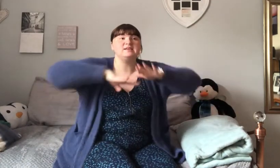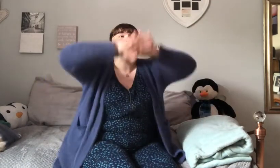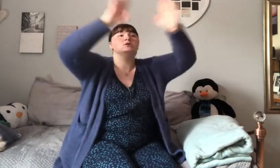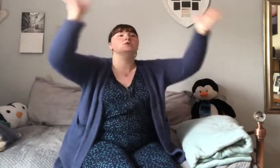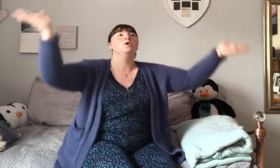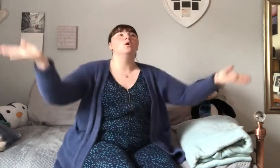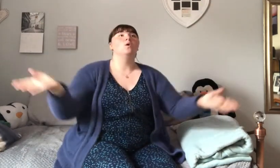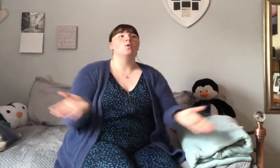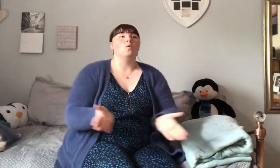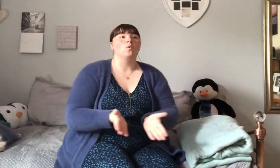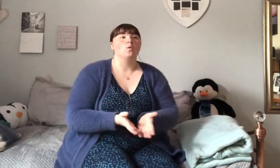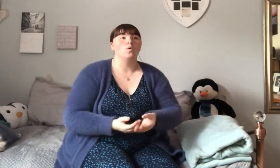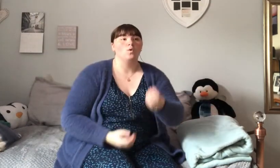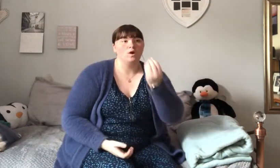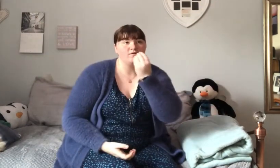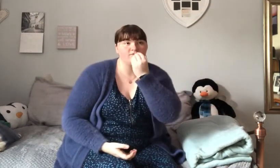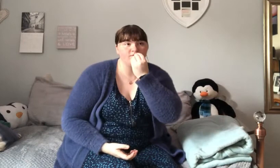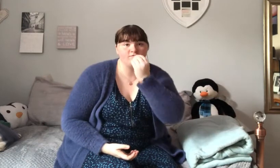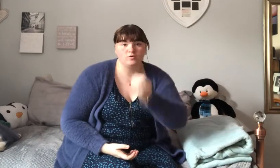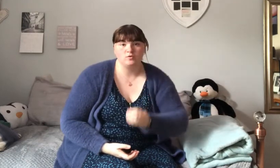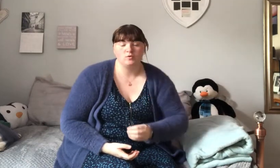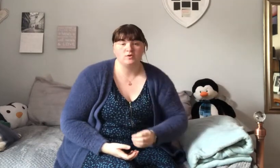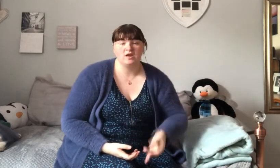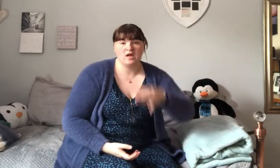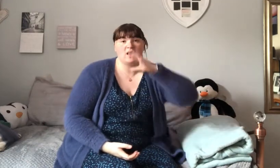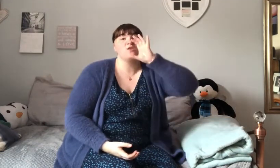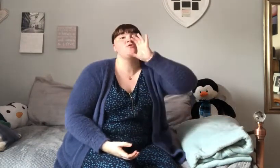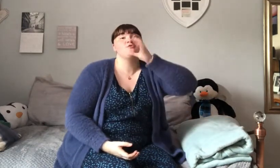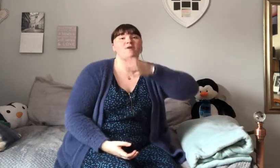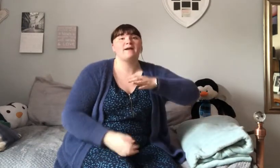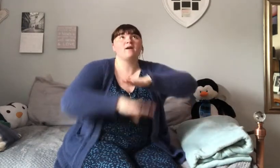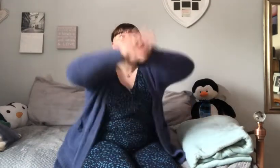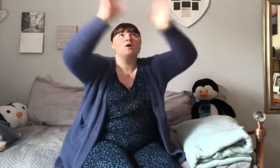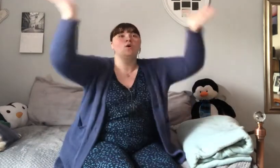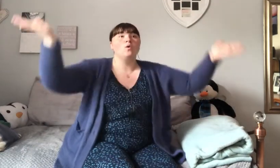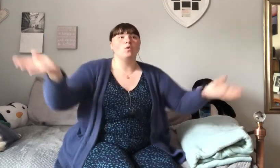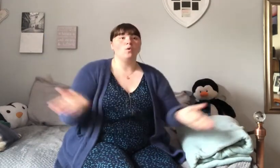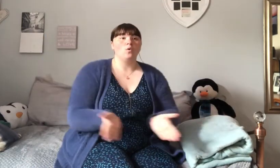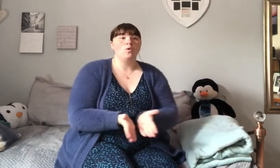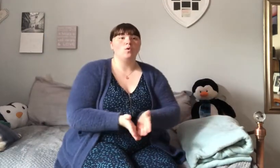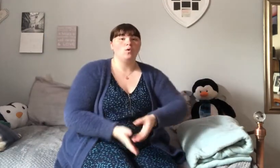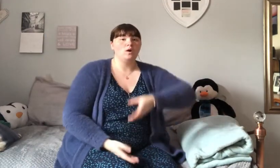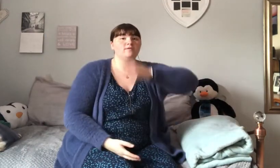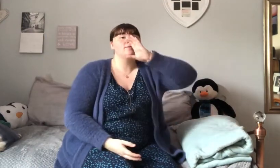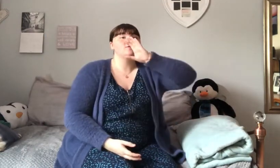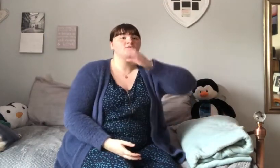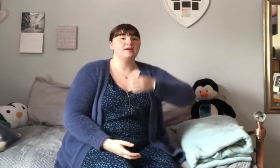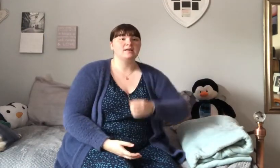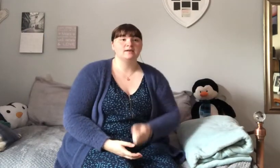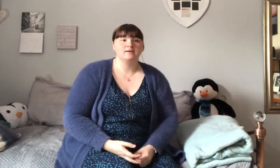eaten all of the food and drank all of the drink.